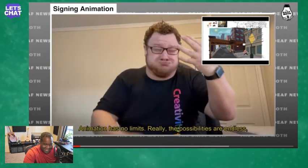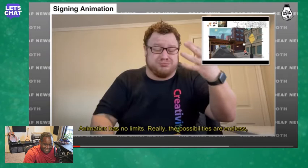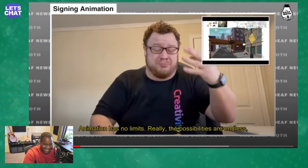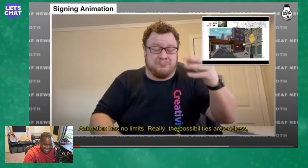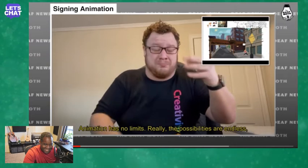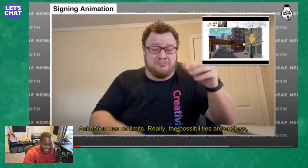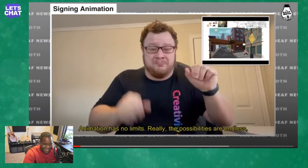Possibilities.